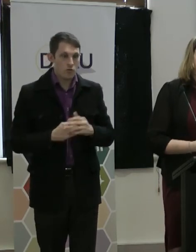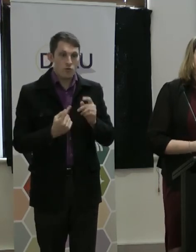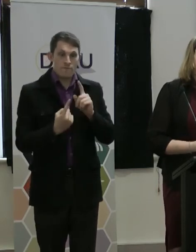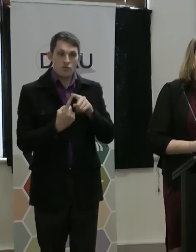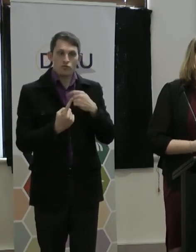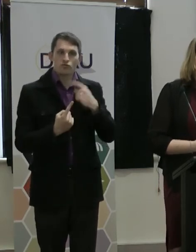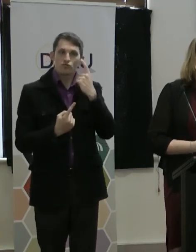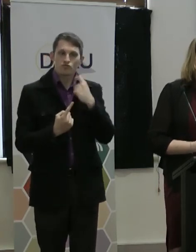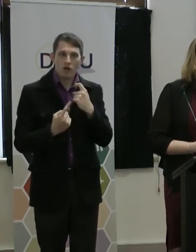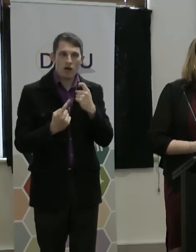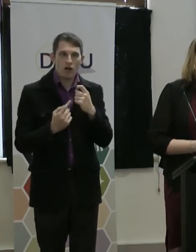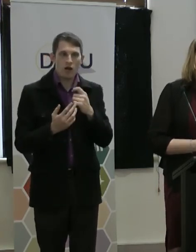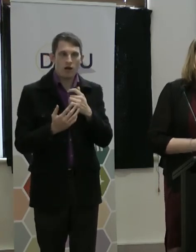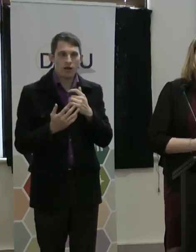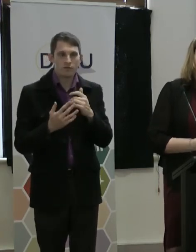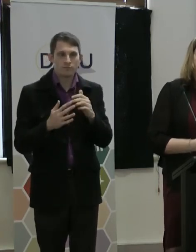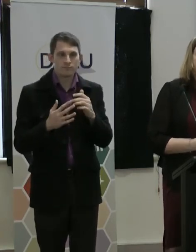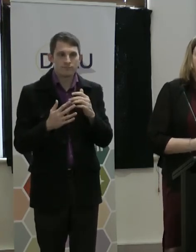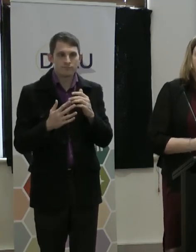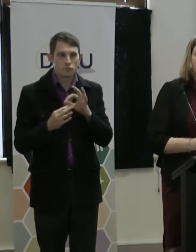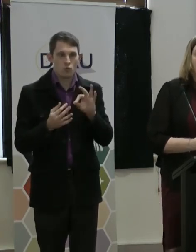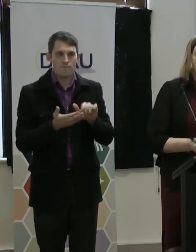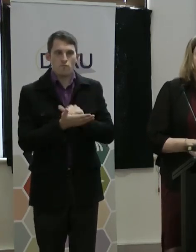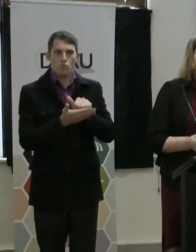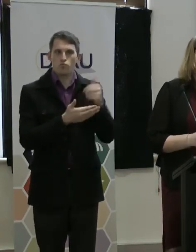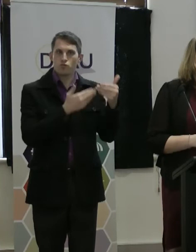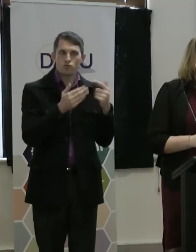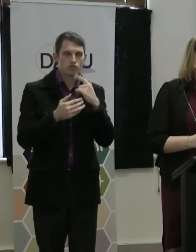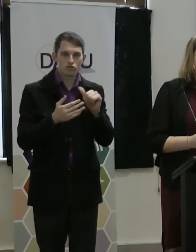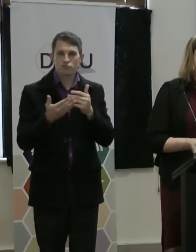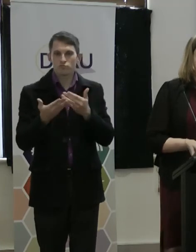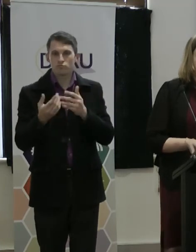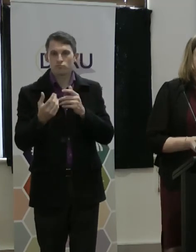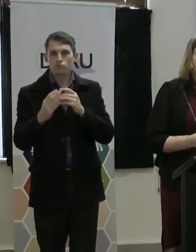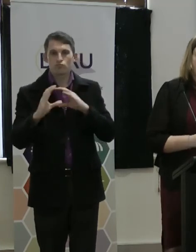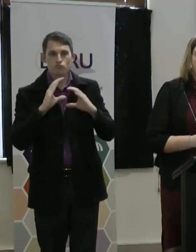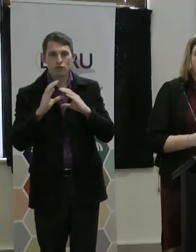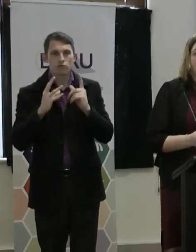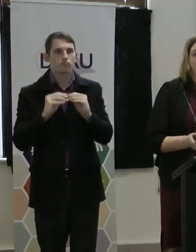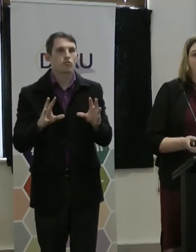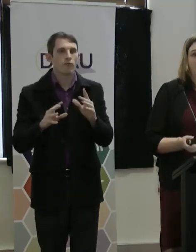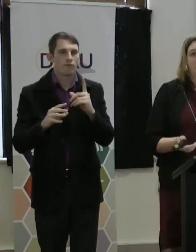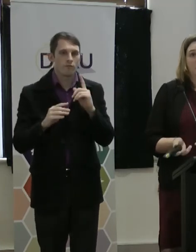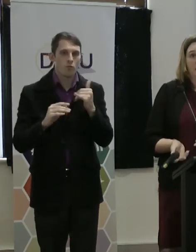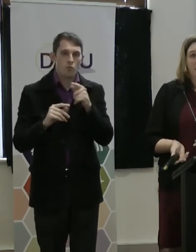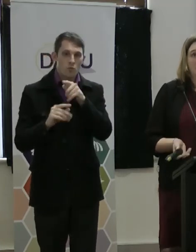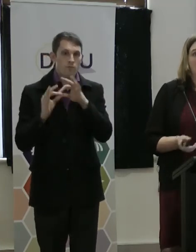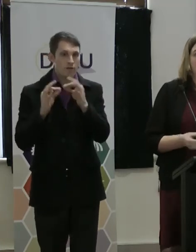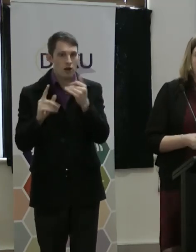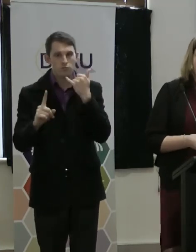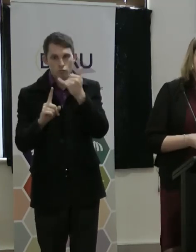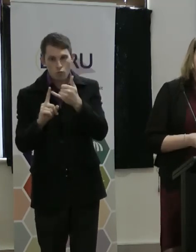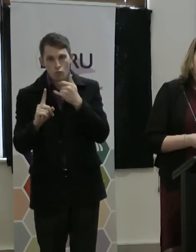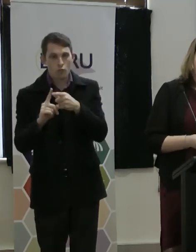and as quickly as we possibly can. What that involves is a lot of back and forth over the telephone between us and a provider and a complainant